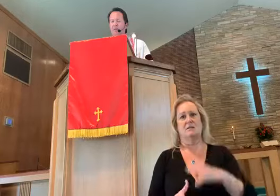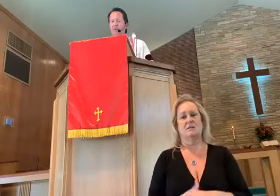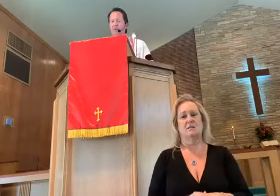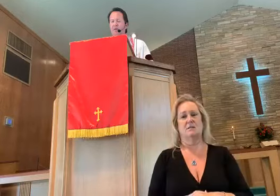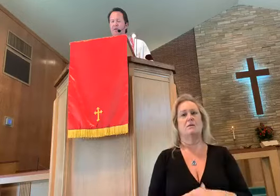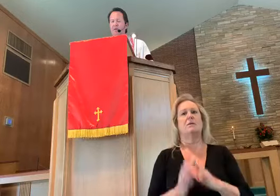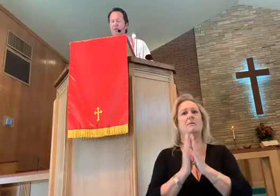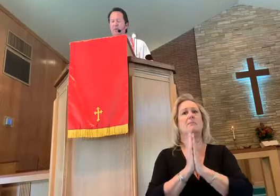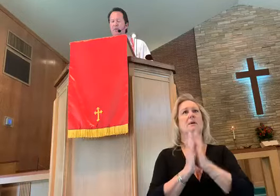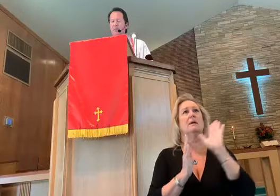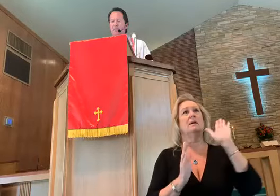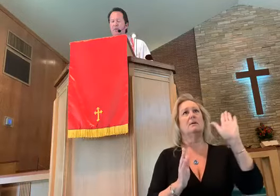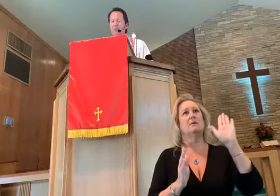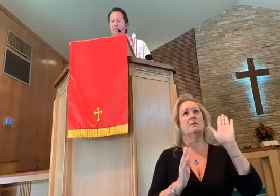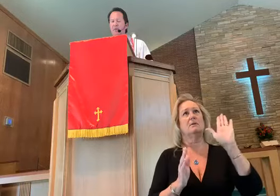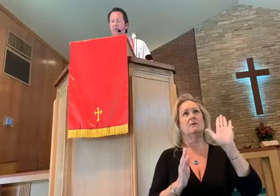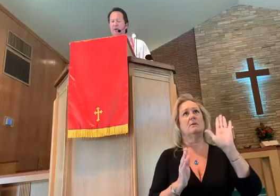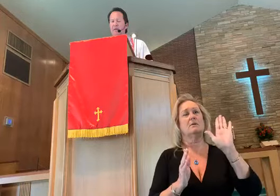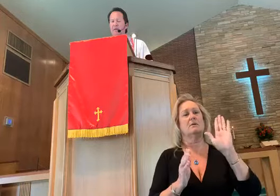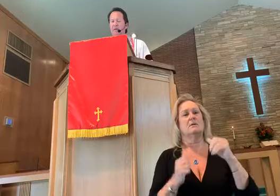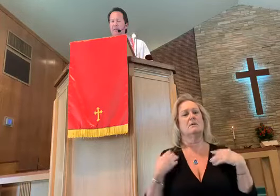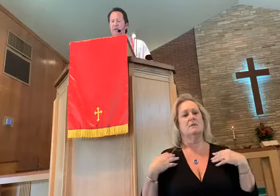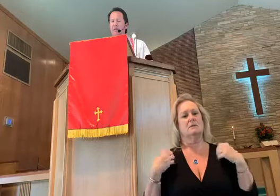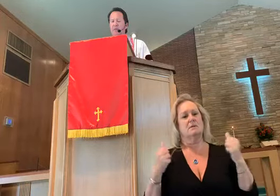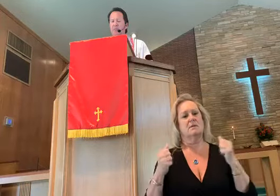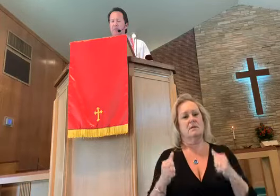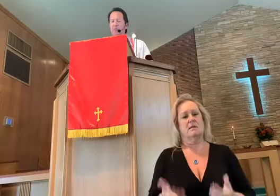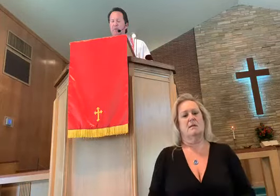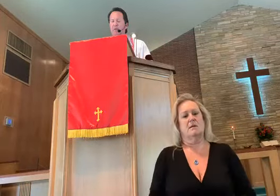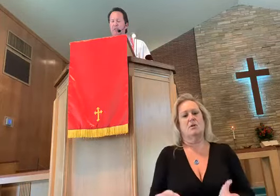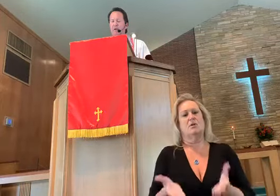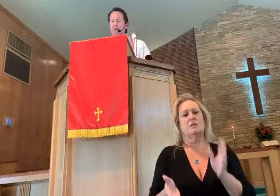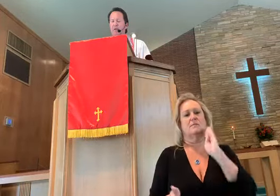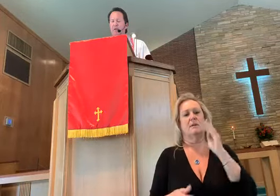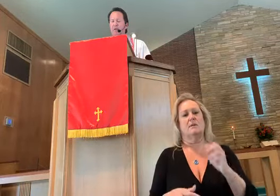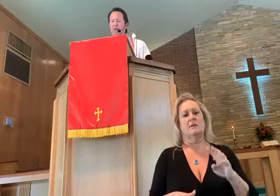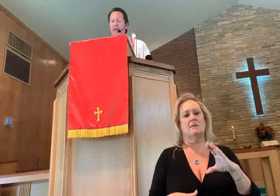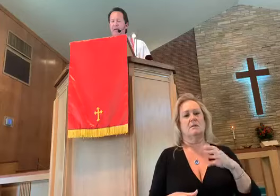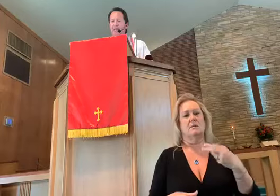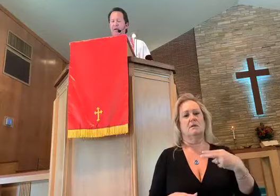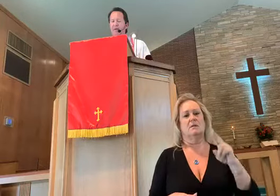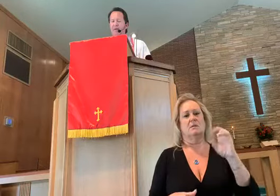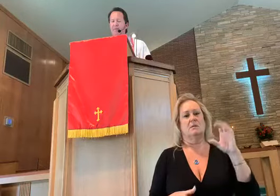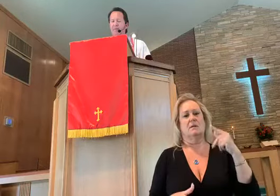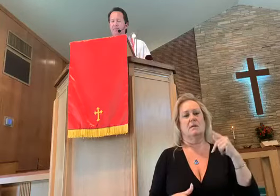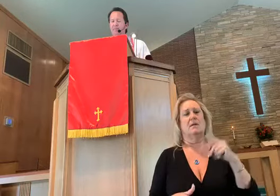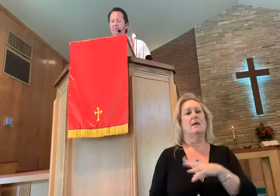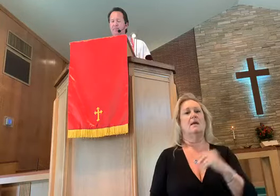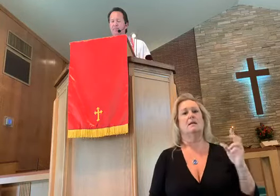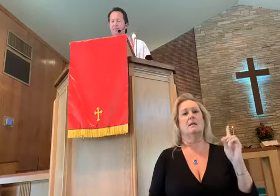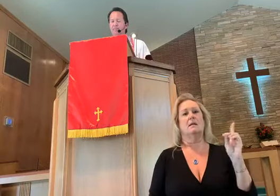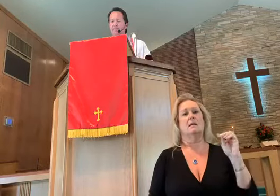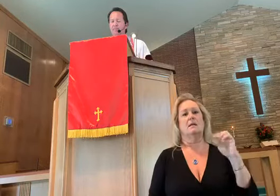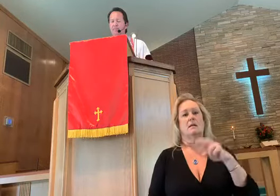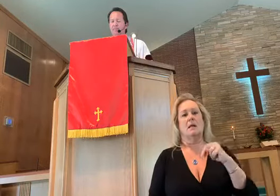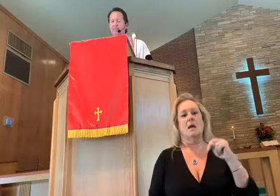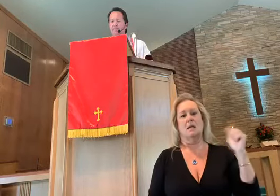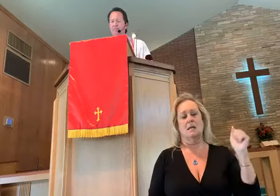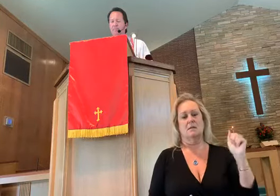We pray your strength and encouragement be with Chuck and Donna.